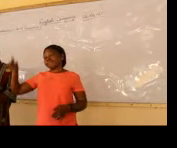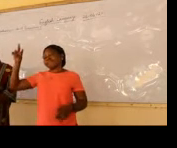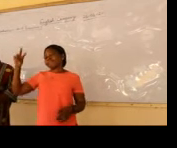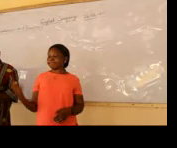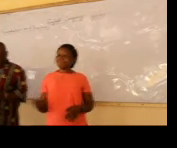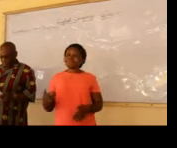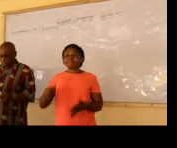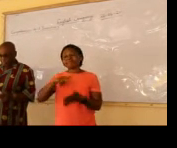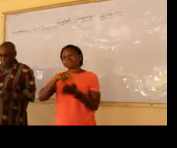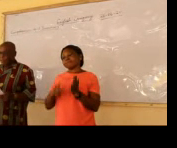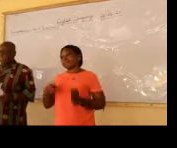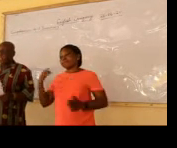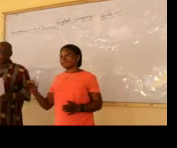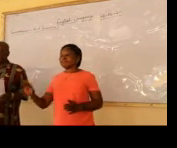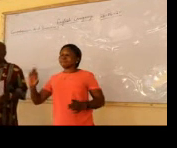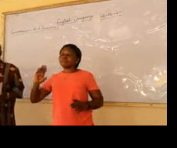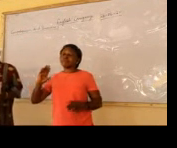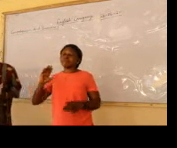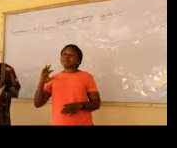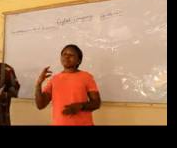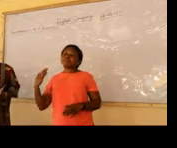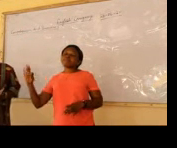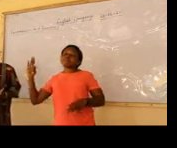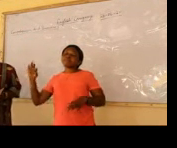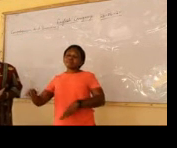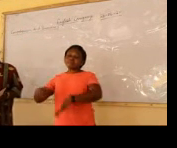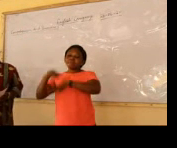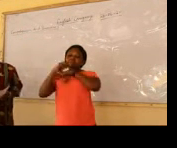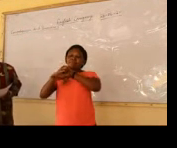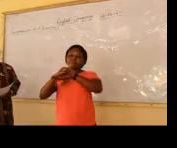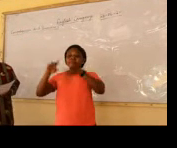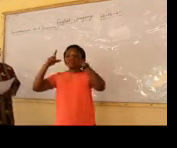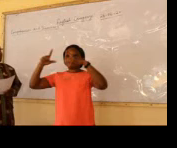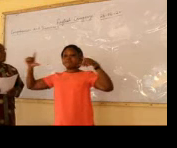segment of the English language lesson.